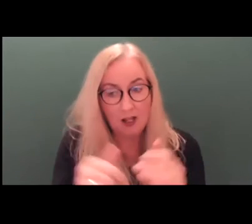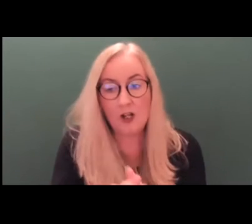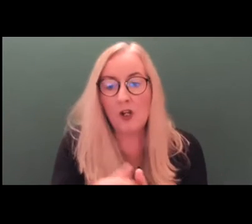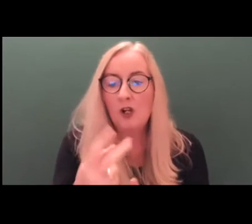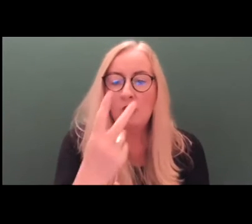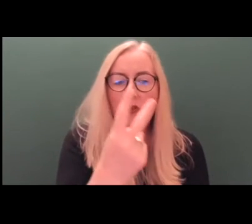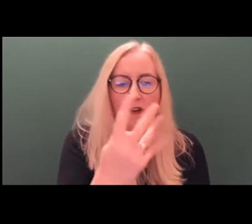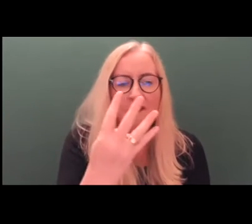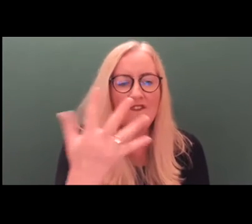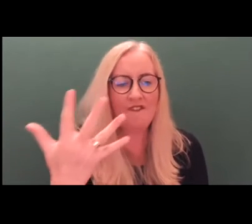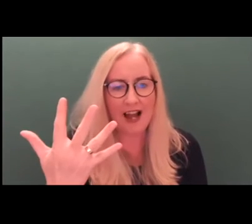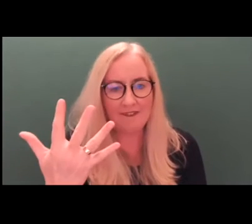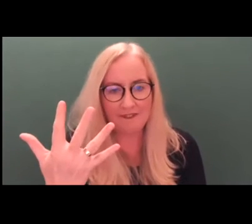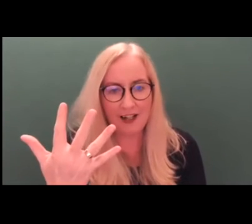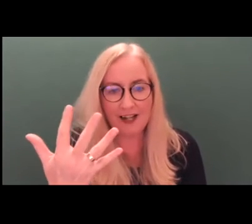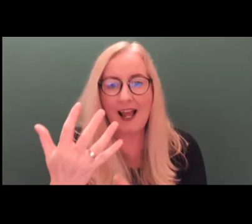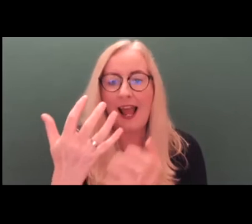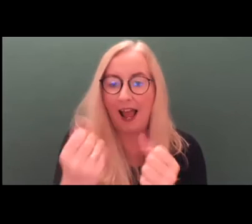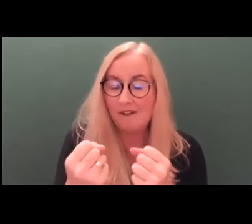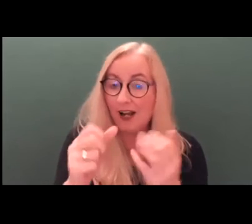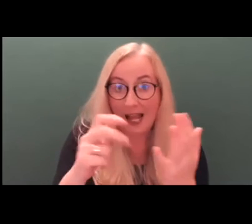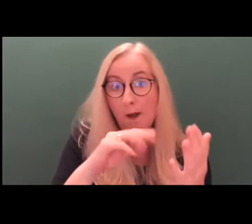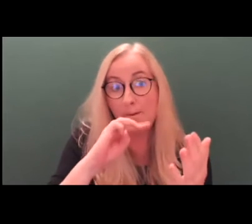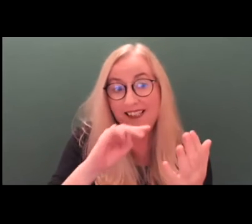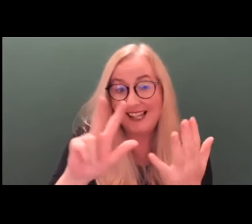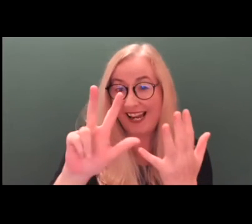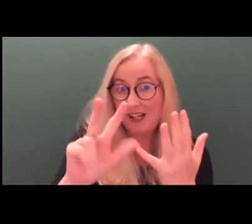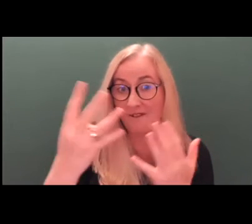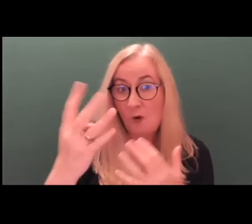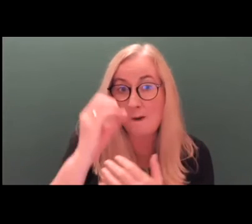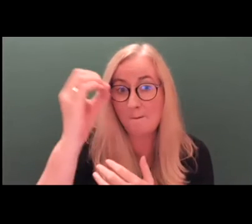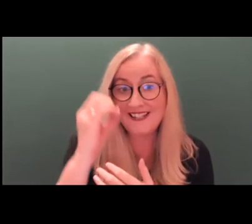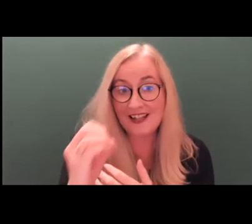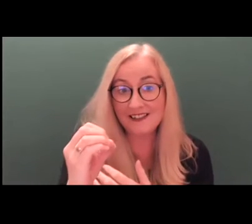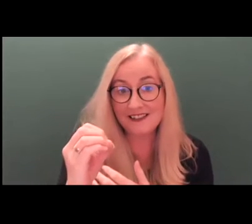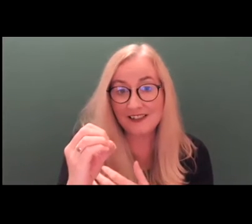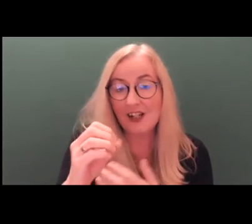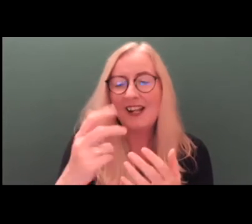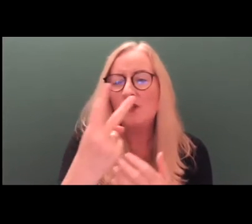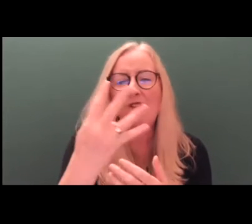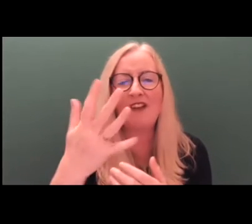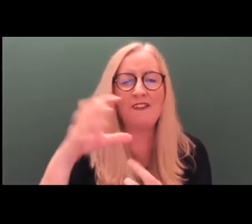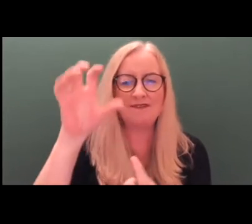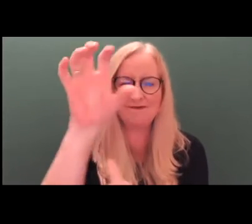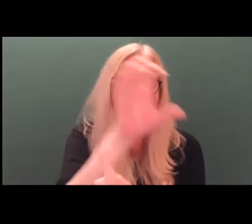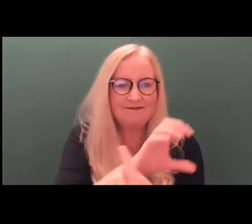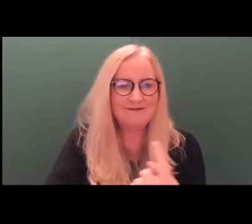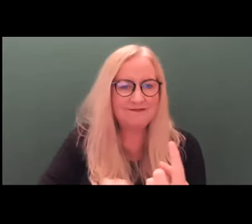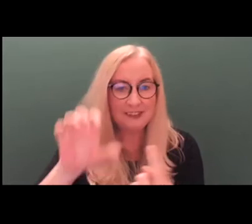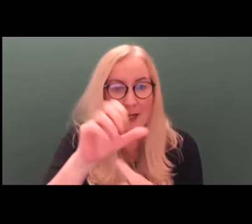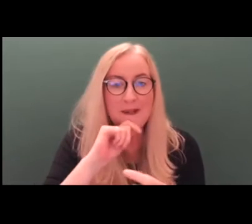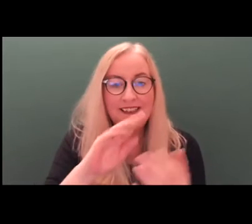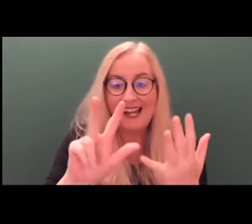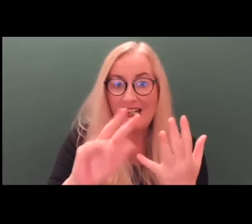245 municipalities, which is 84% of all municipalities in Sweden, include Pios in their social service